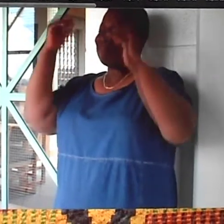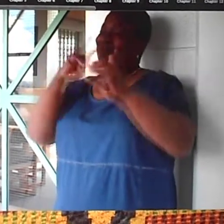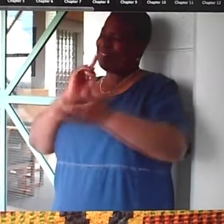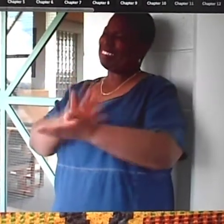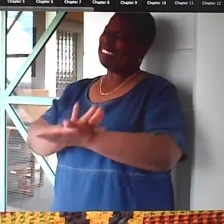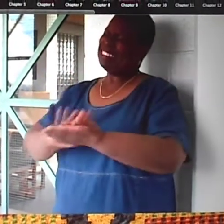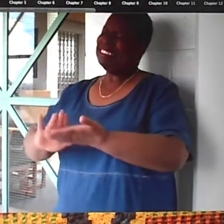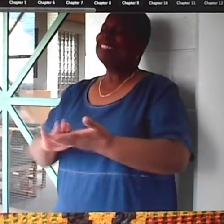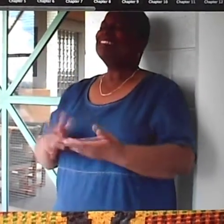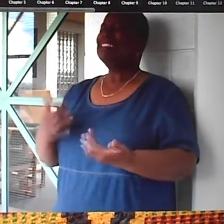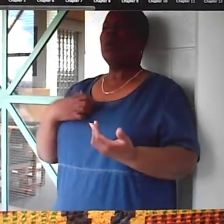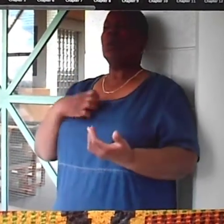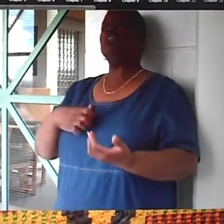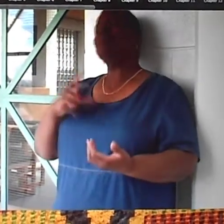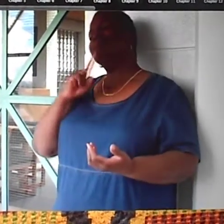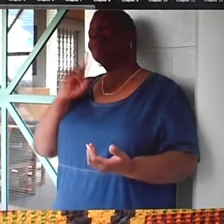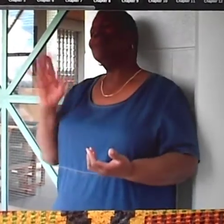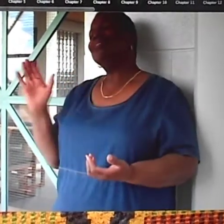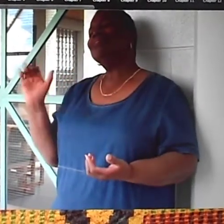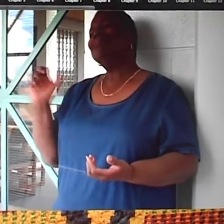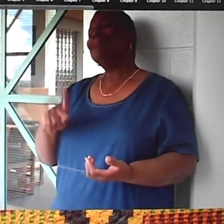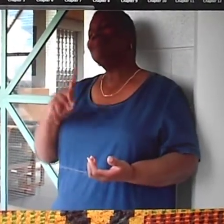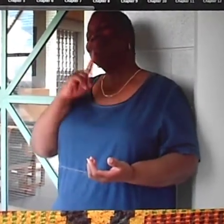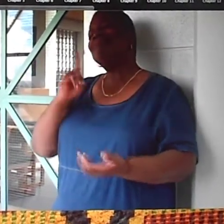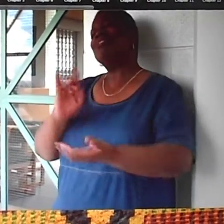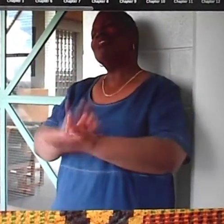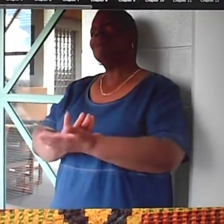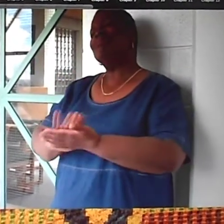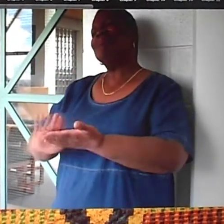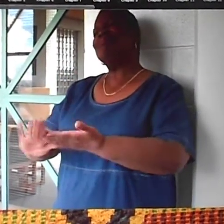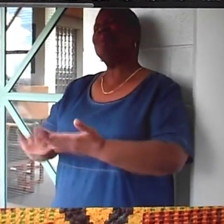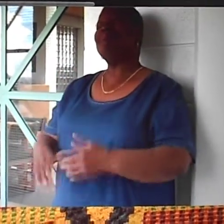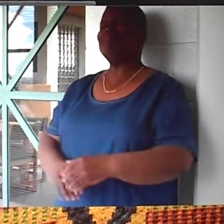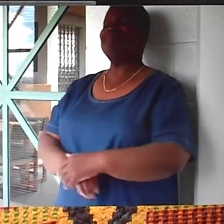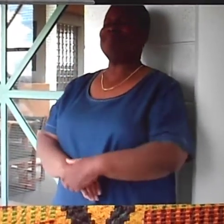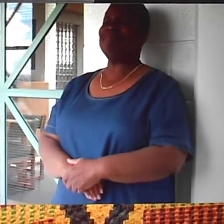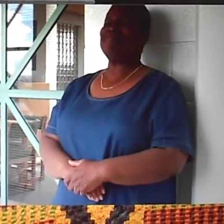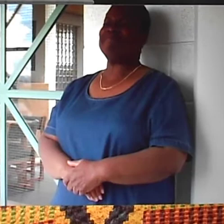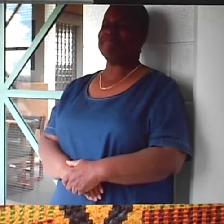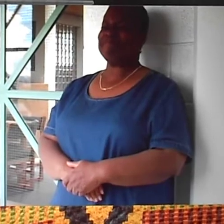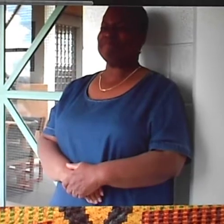respect because I was older. And it was really nice. And I just really wish that kind of came back.